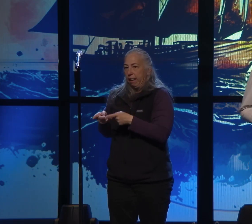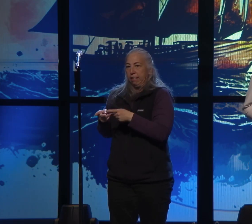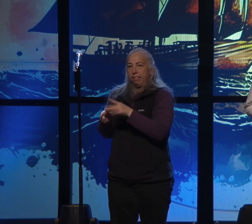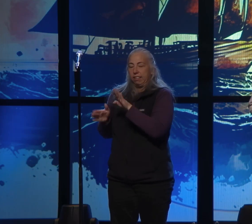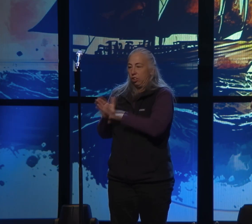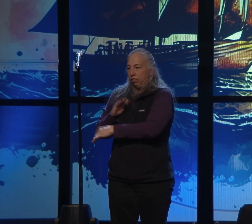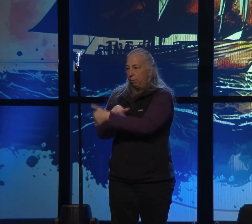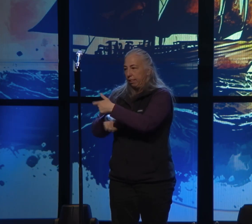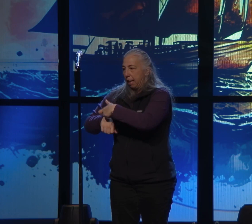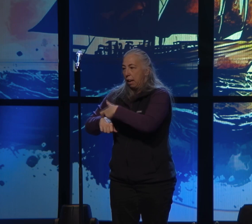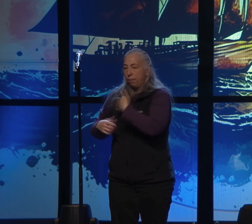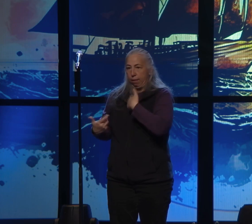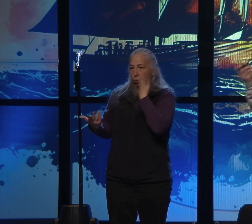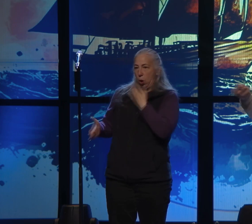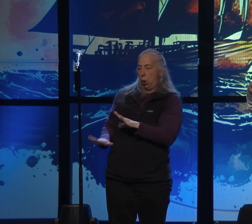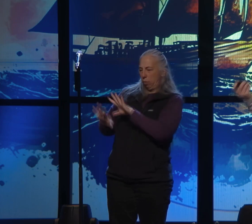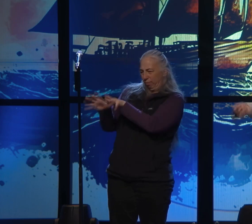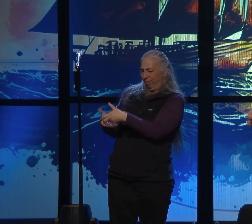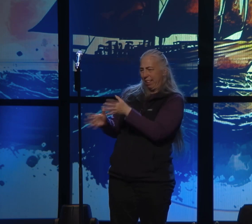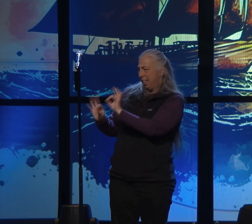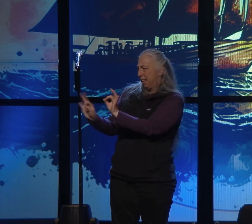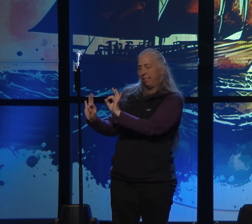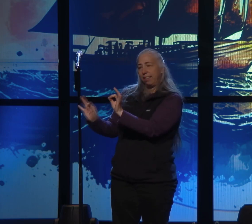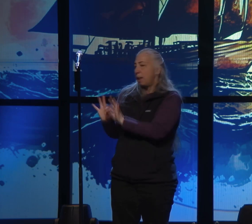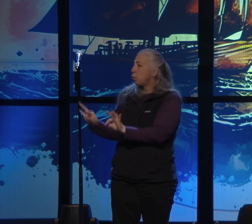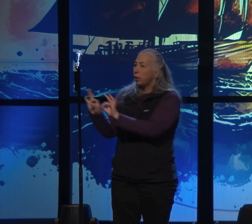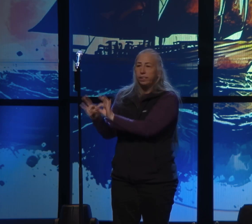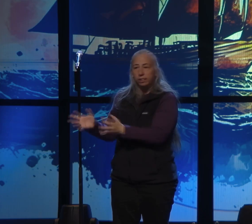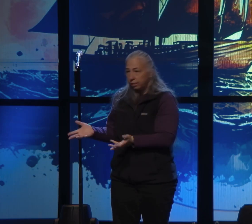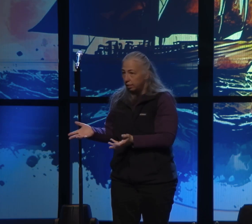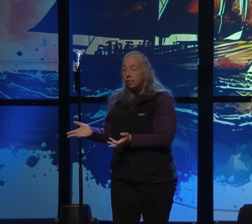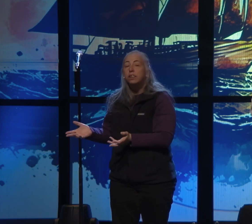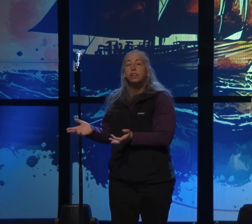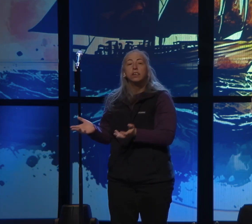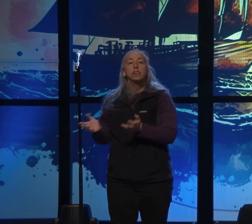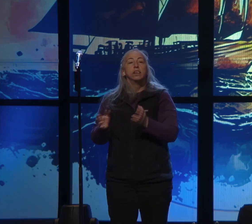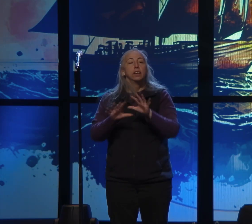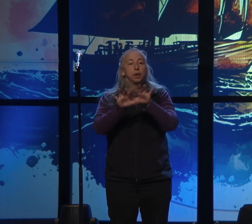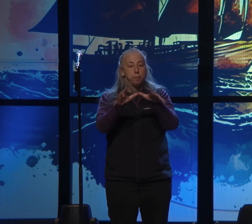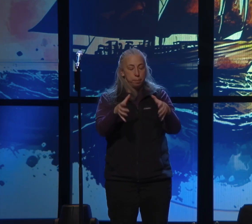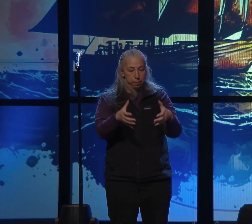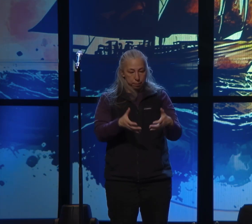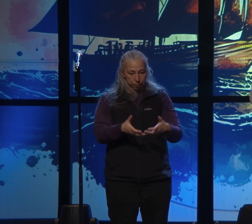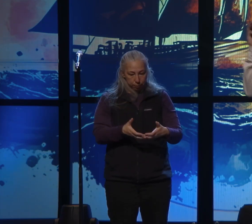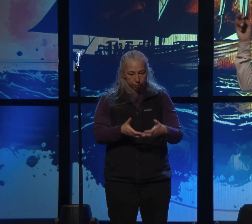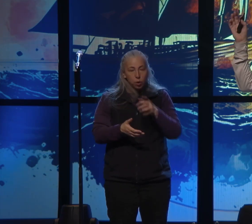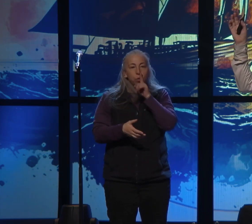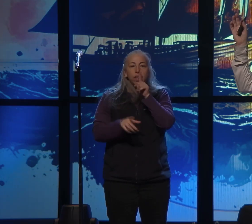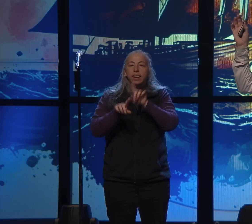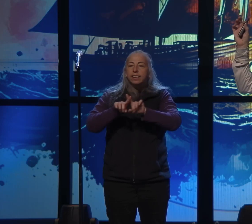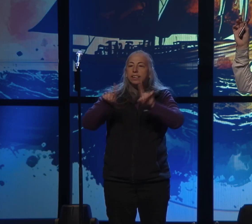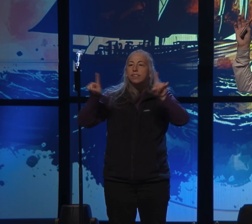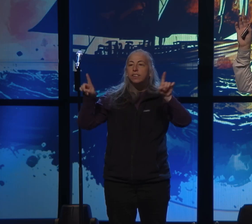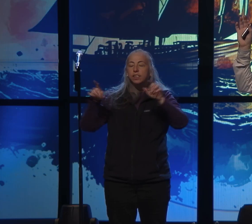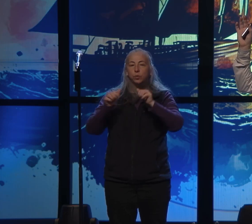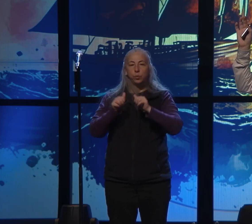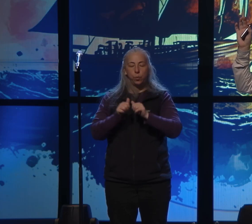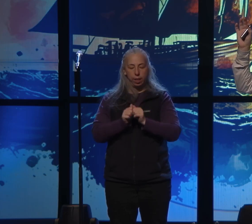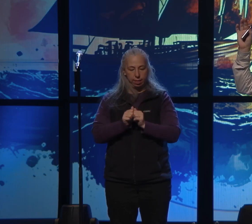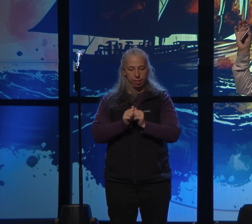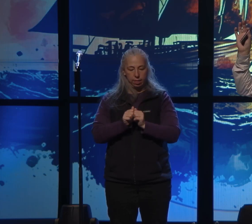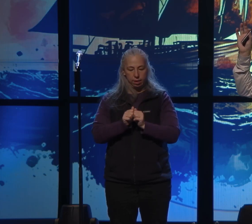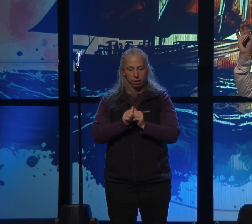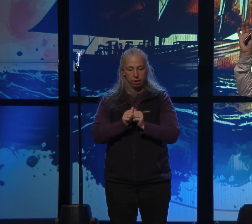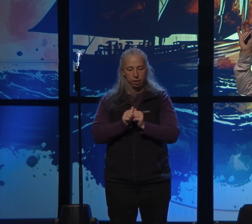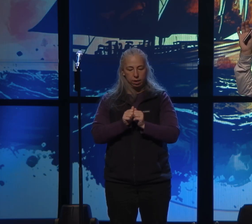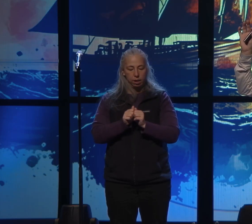know. You got it? Right? There's this difference between allowing a